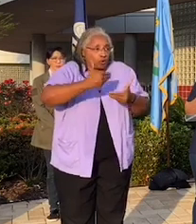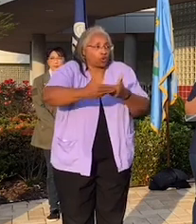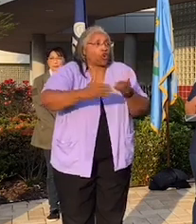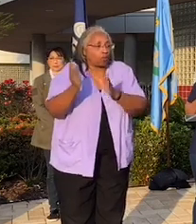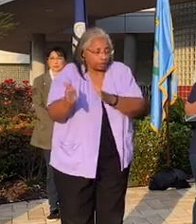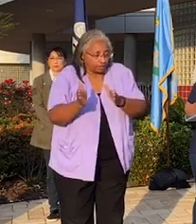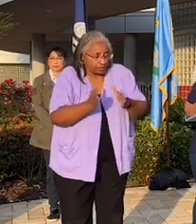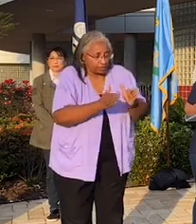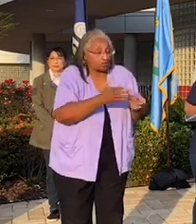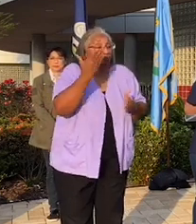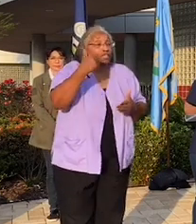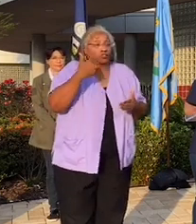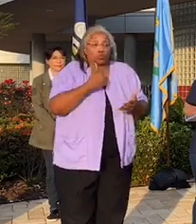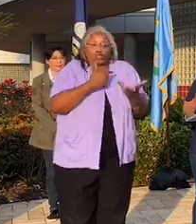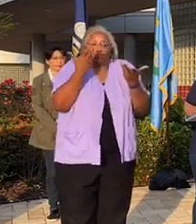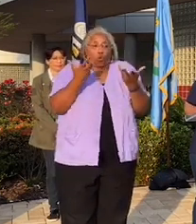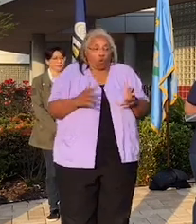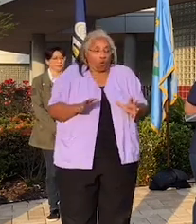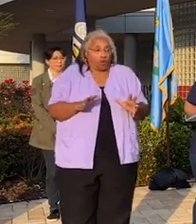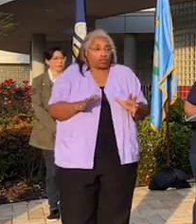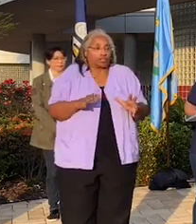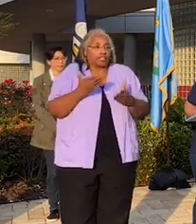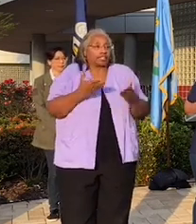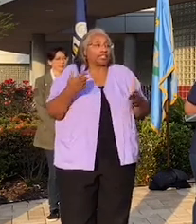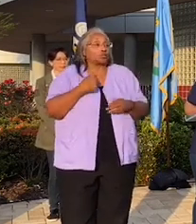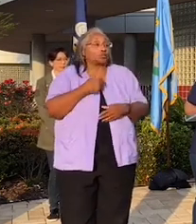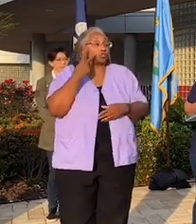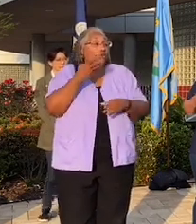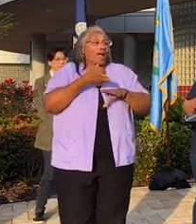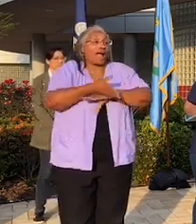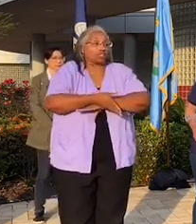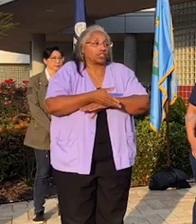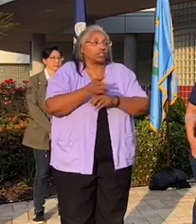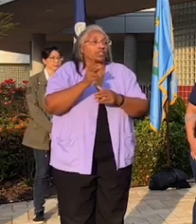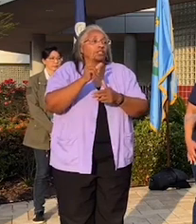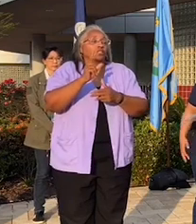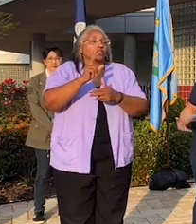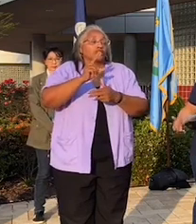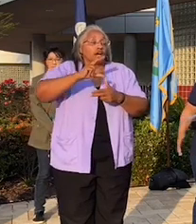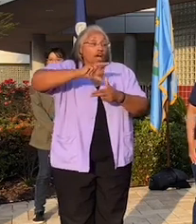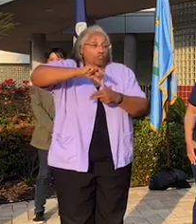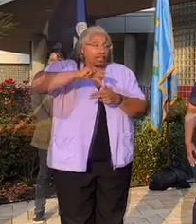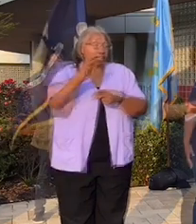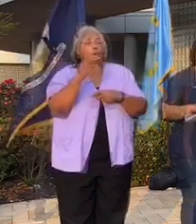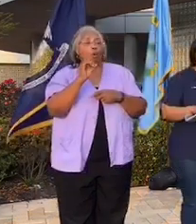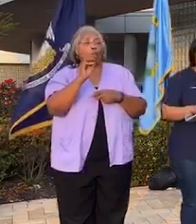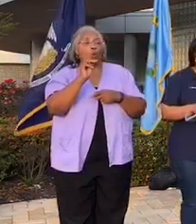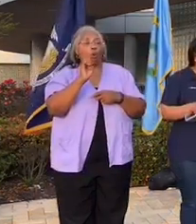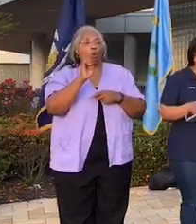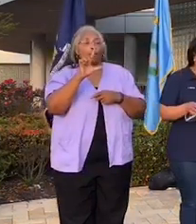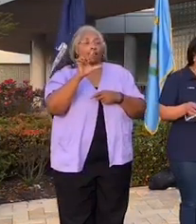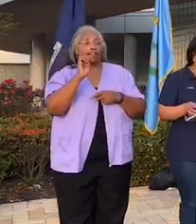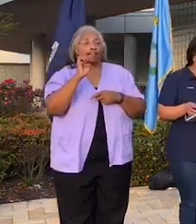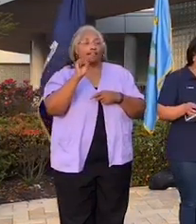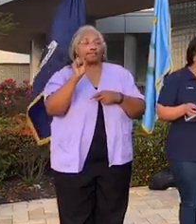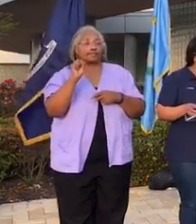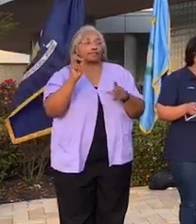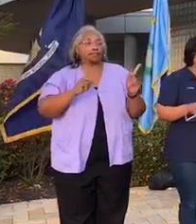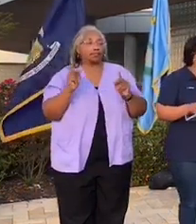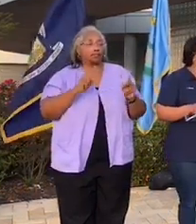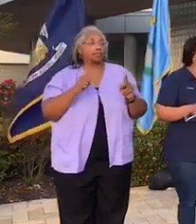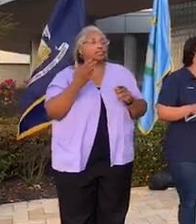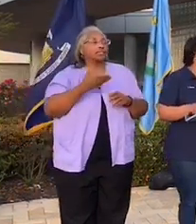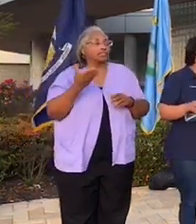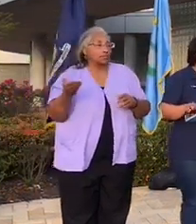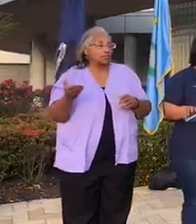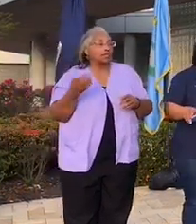because we do not want what we saw after Katrina to happen as it relates to our most vulnerable people, because it's something that me and my